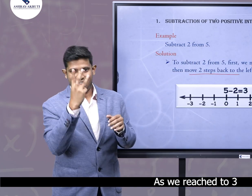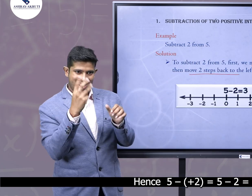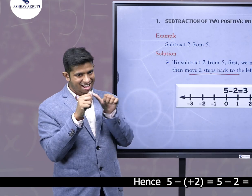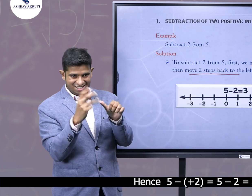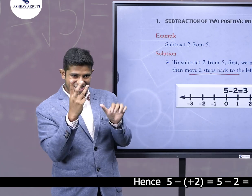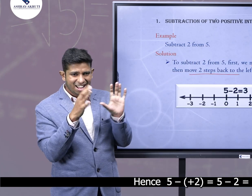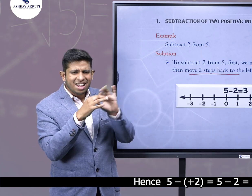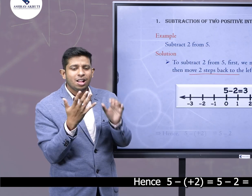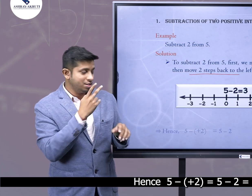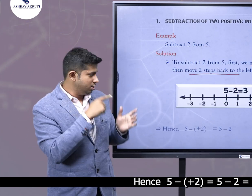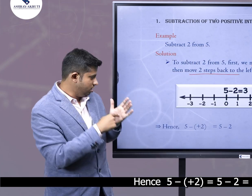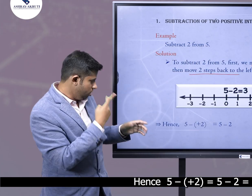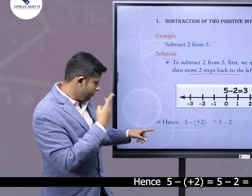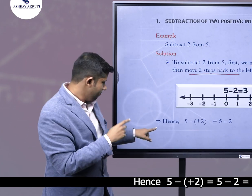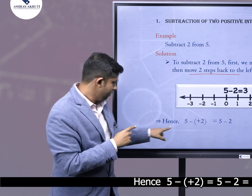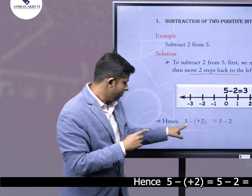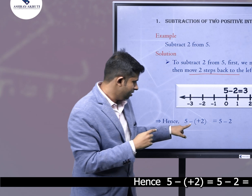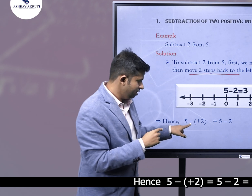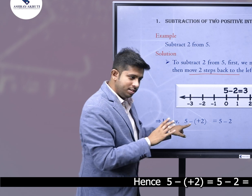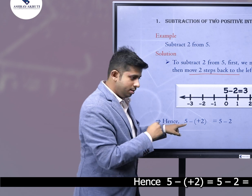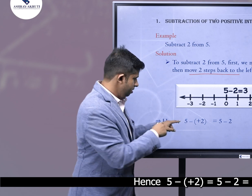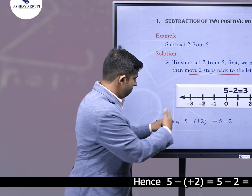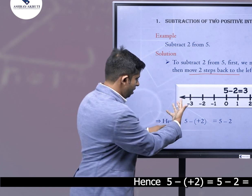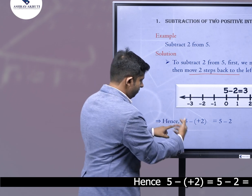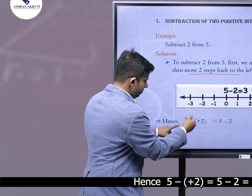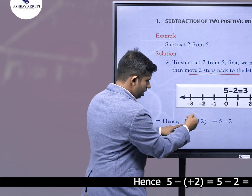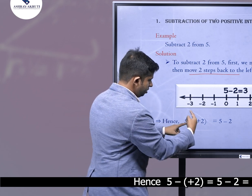hence 5 minus of plus 2 is equal to 5 minus 2,